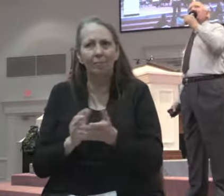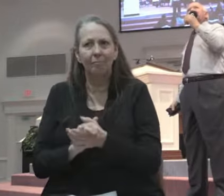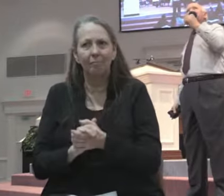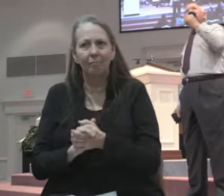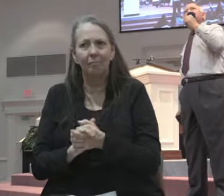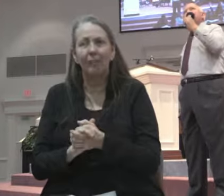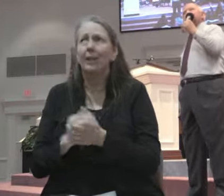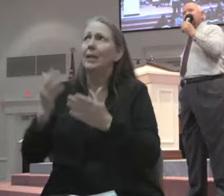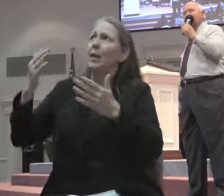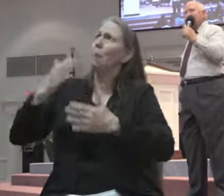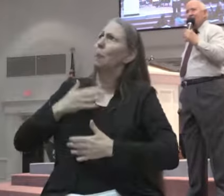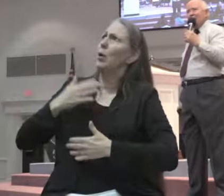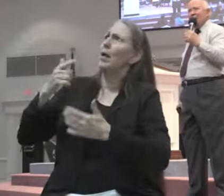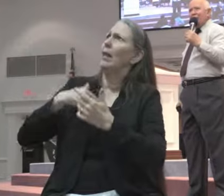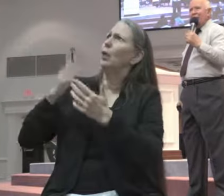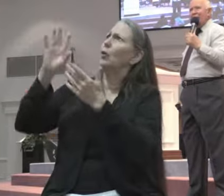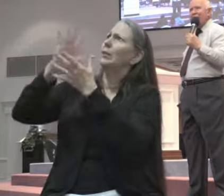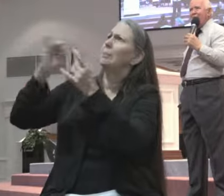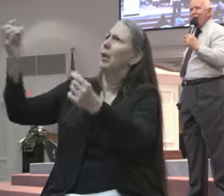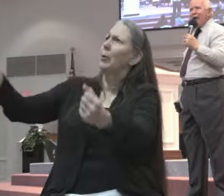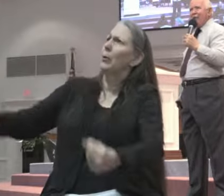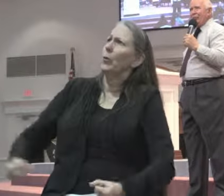Breathe on me, Jesus.